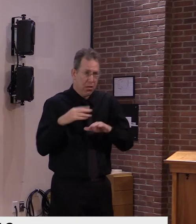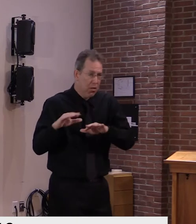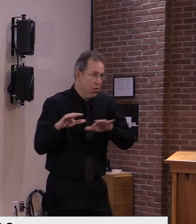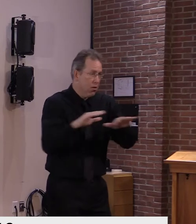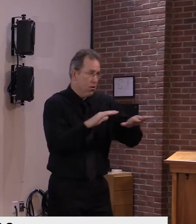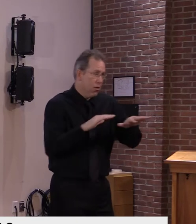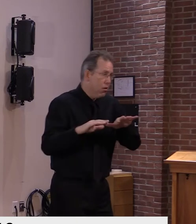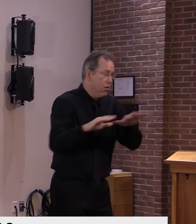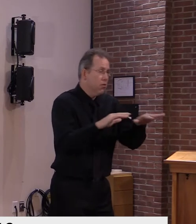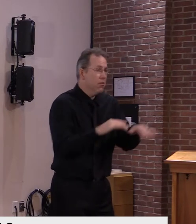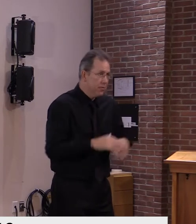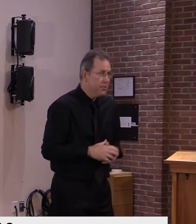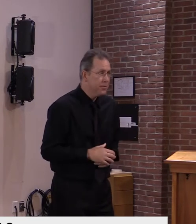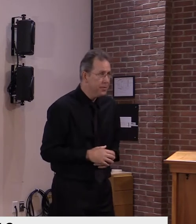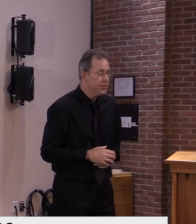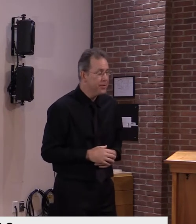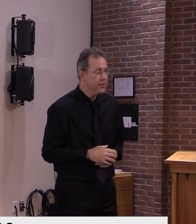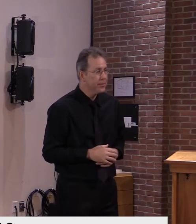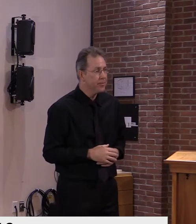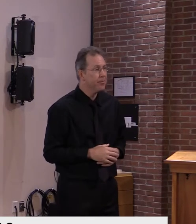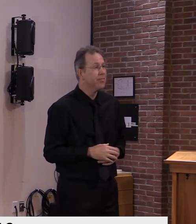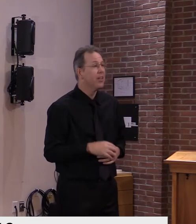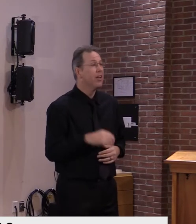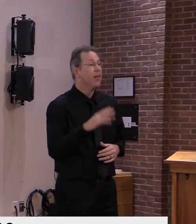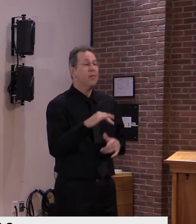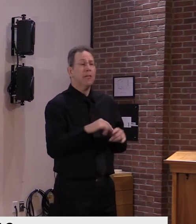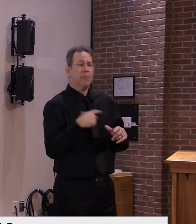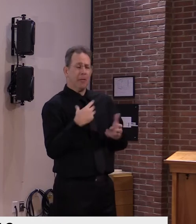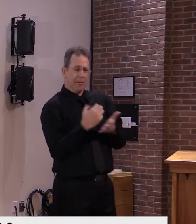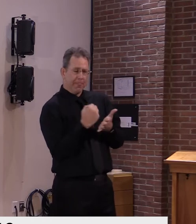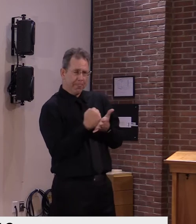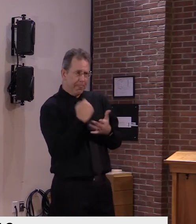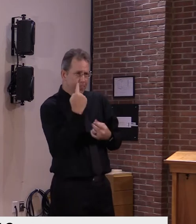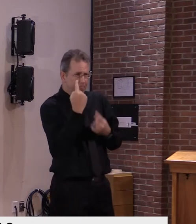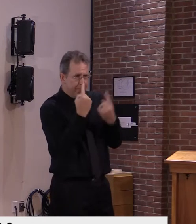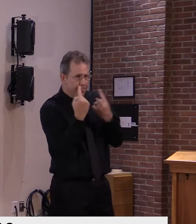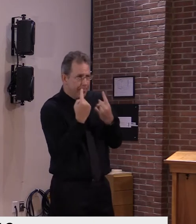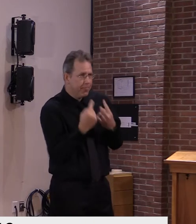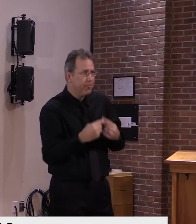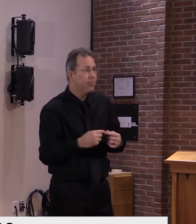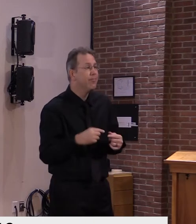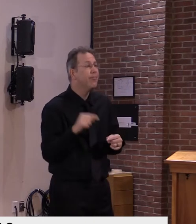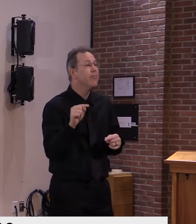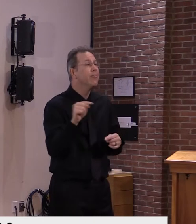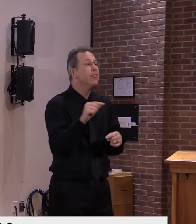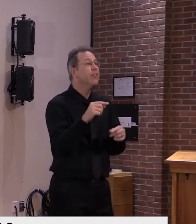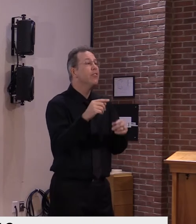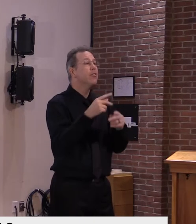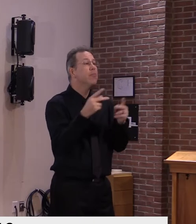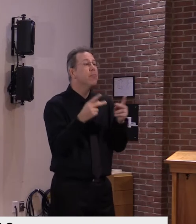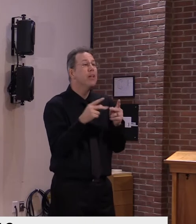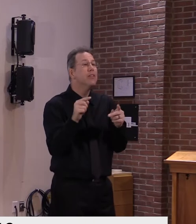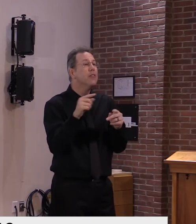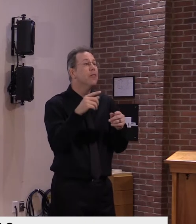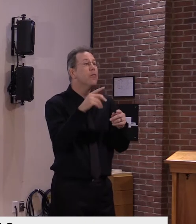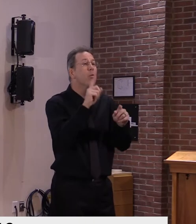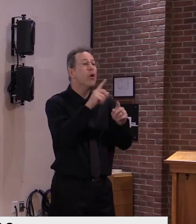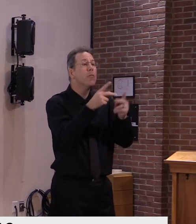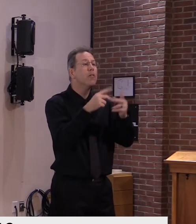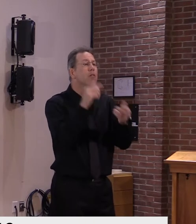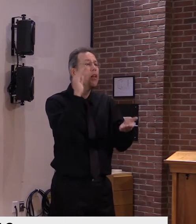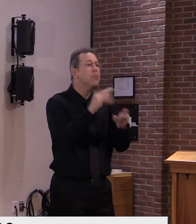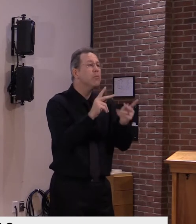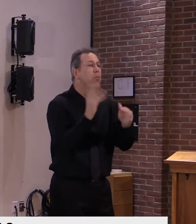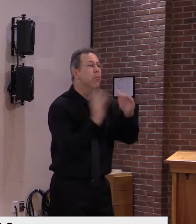Nonetheless, the three regions in the country with the fewest people planning to dine outside their households were Washington, D.C.,